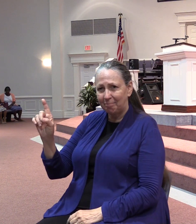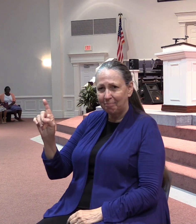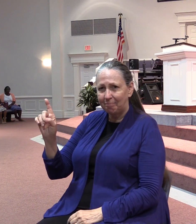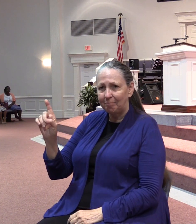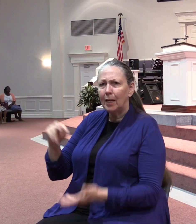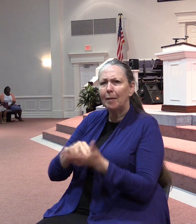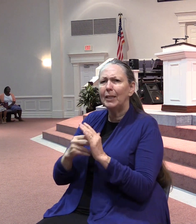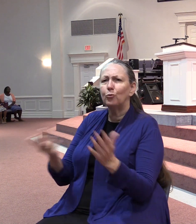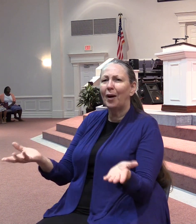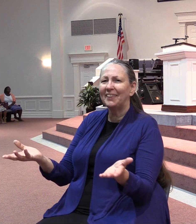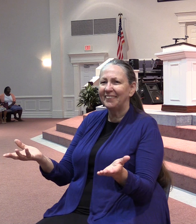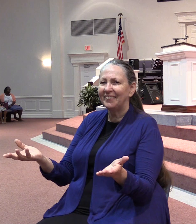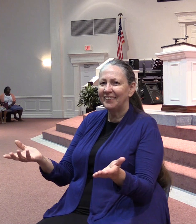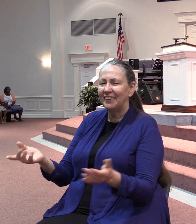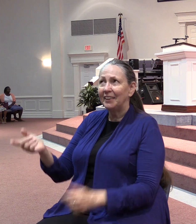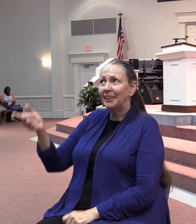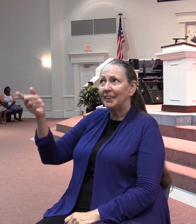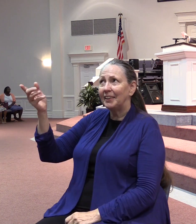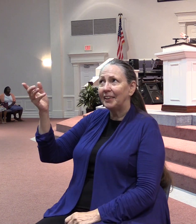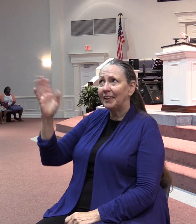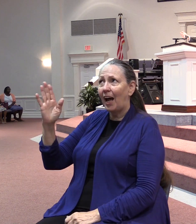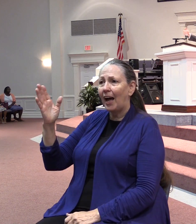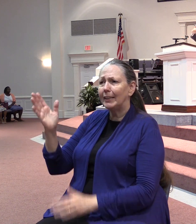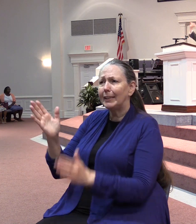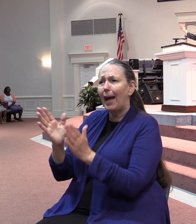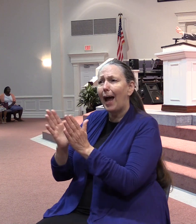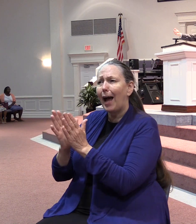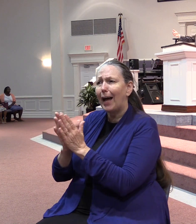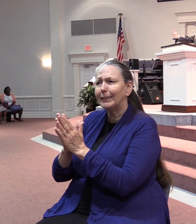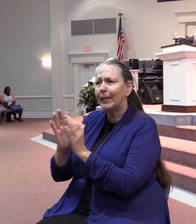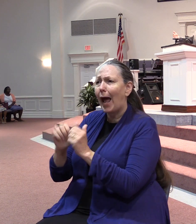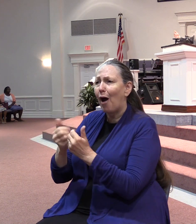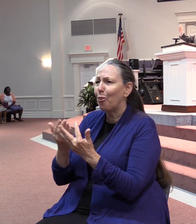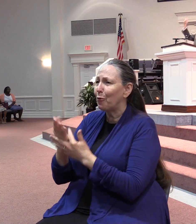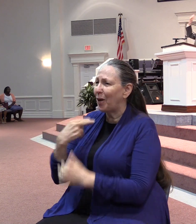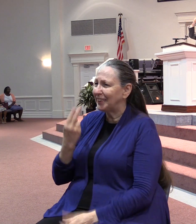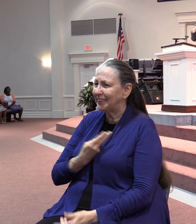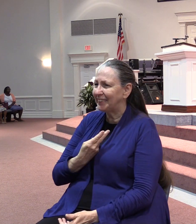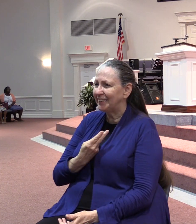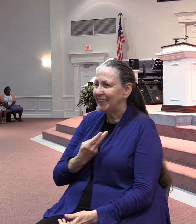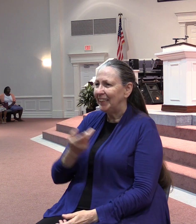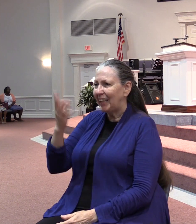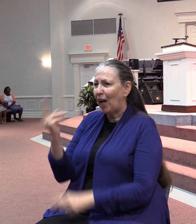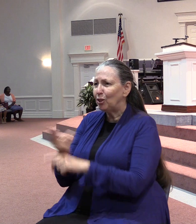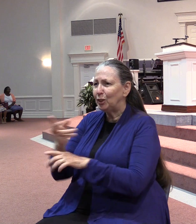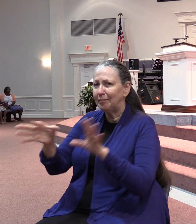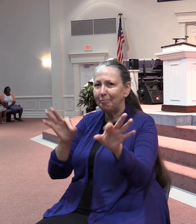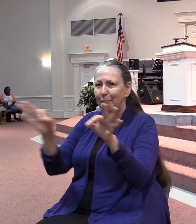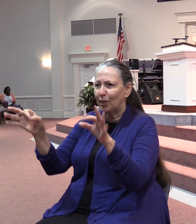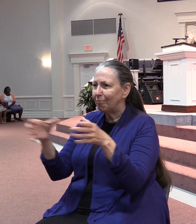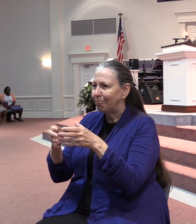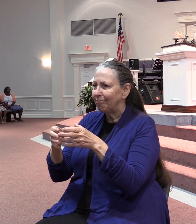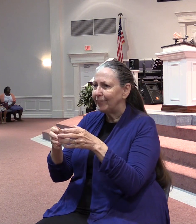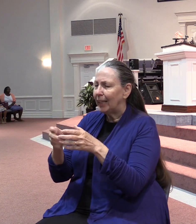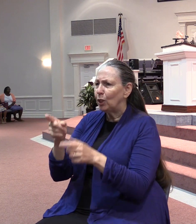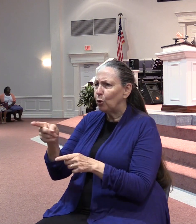Which means God is, he said, making his appeal through us. God is using us to make